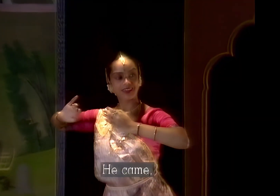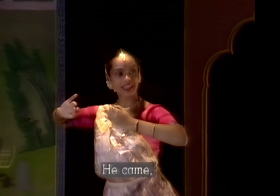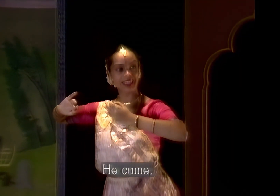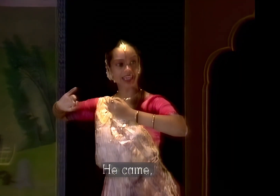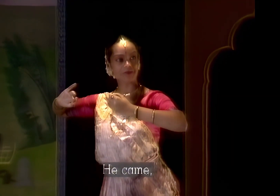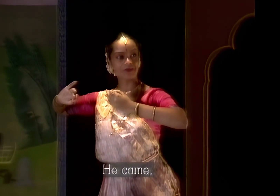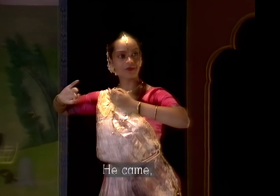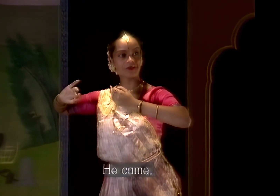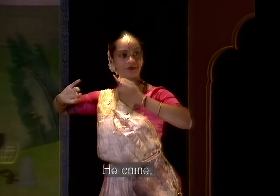He came